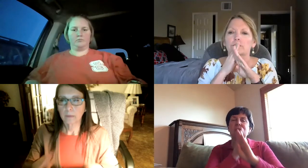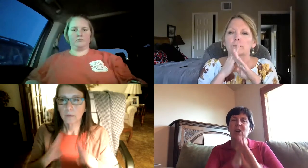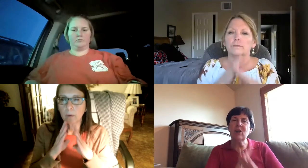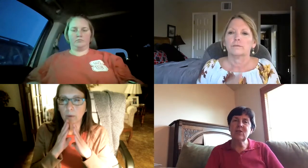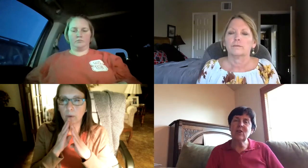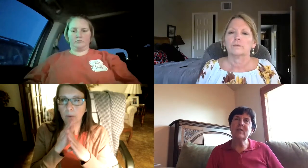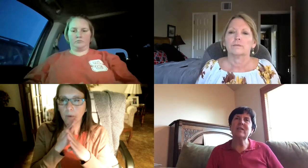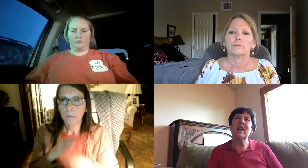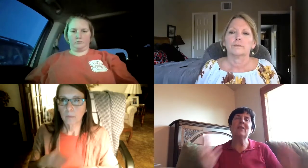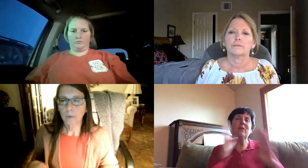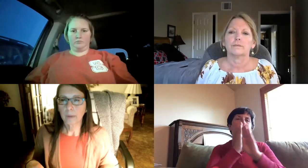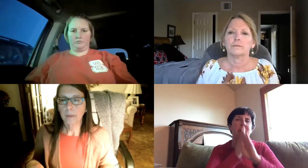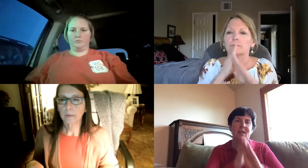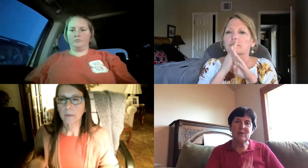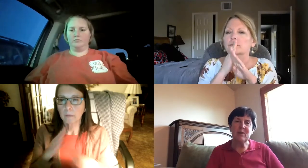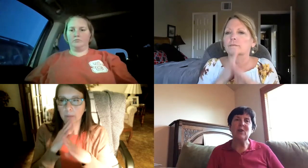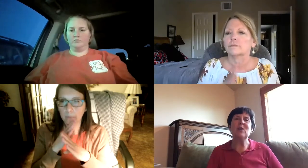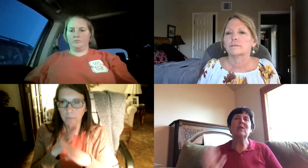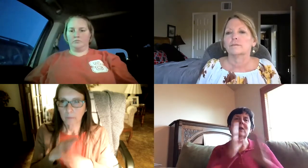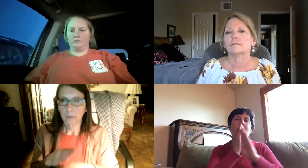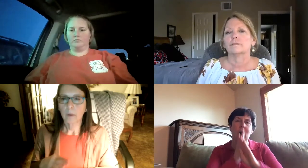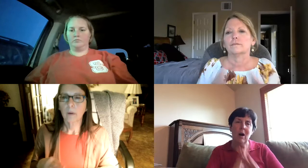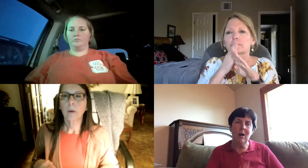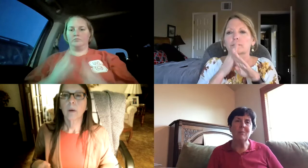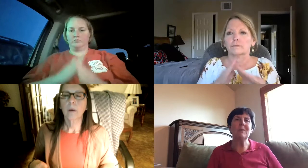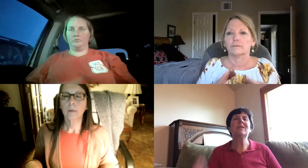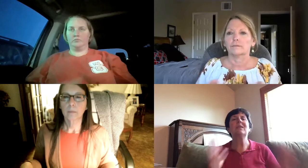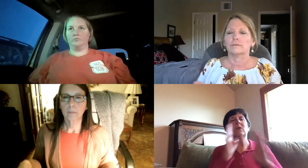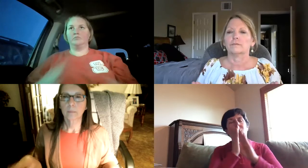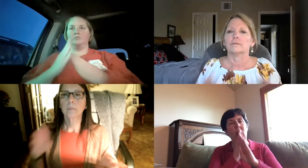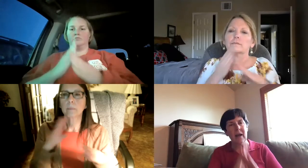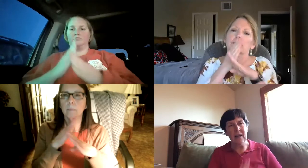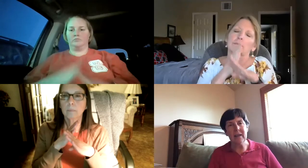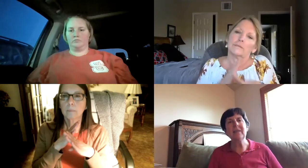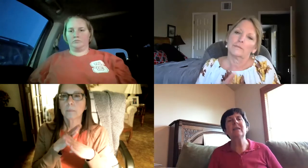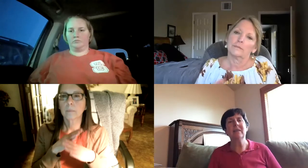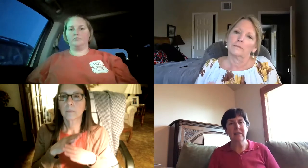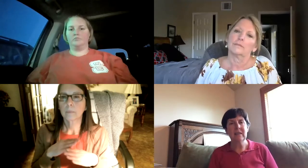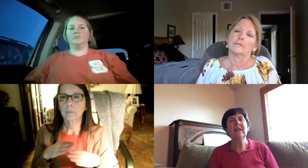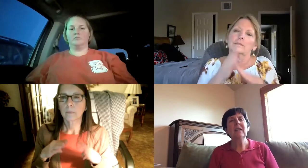This is also the sign for peaceful, calm, quiet.